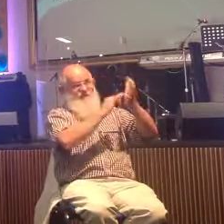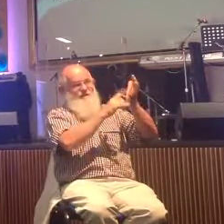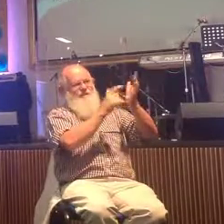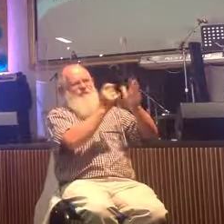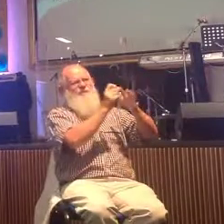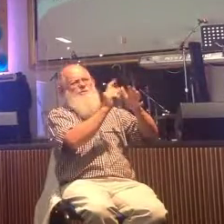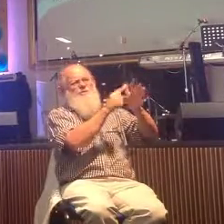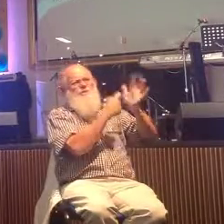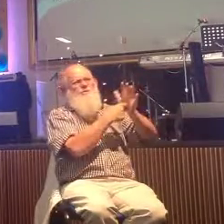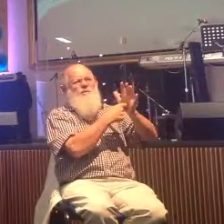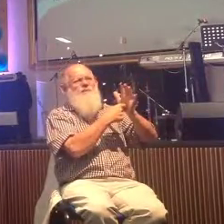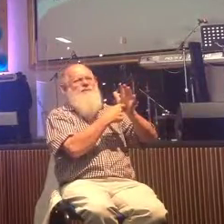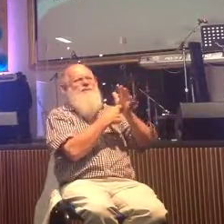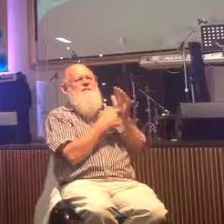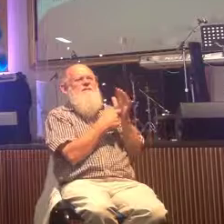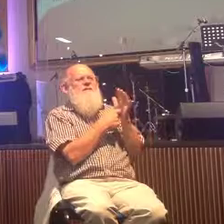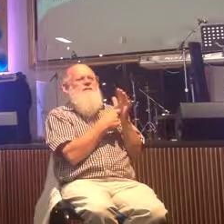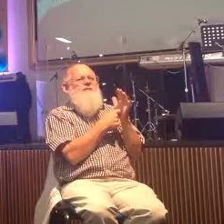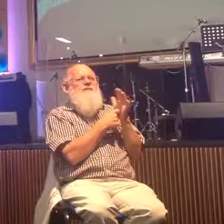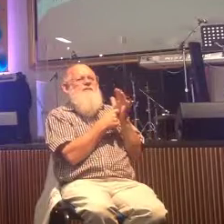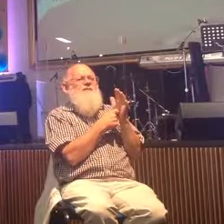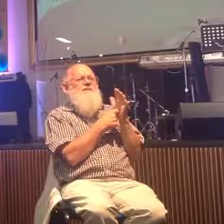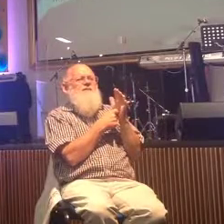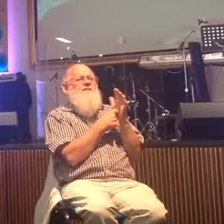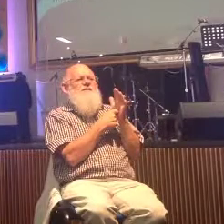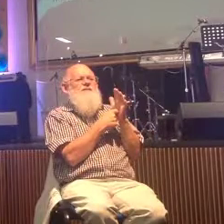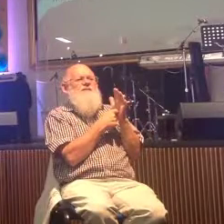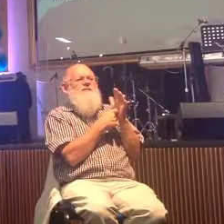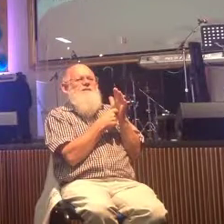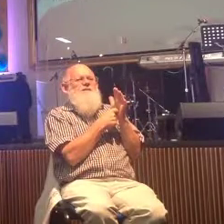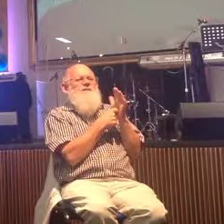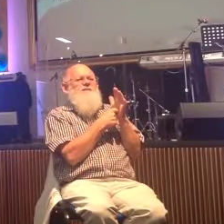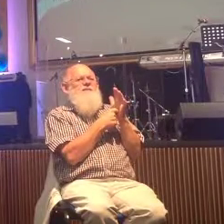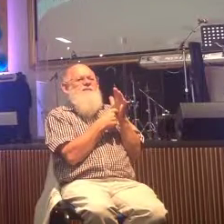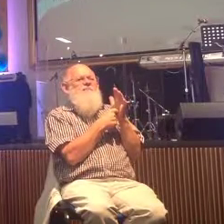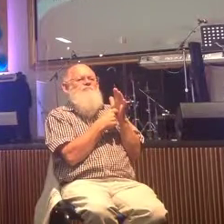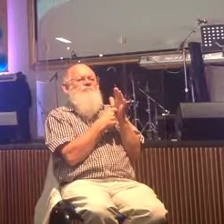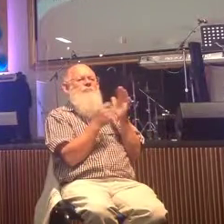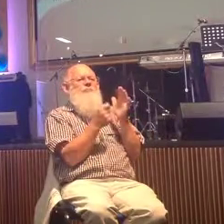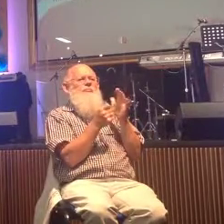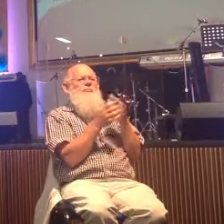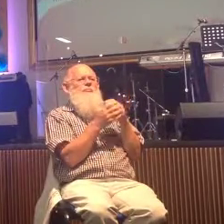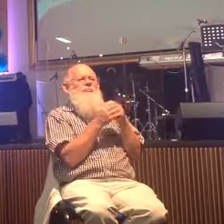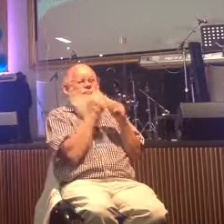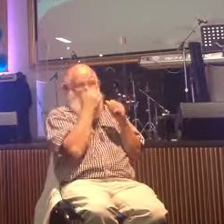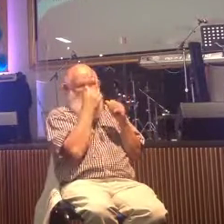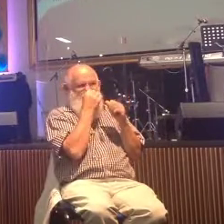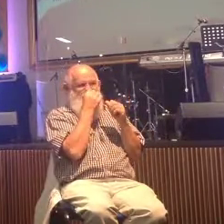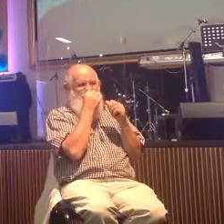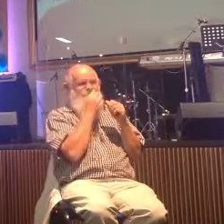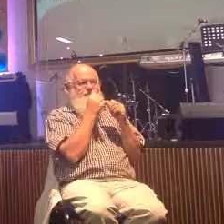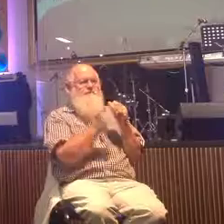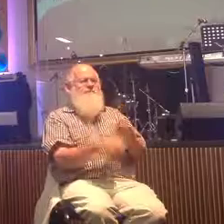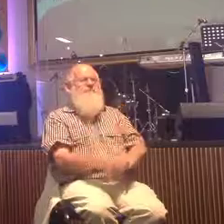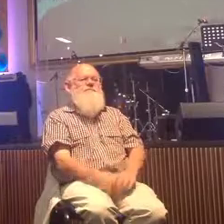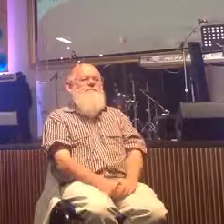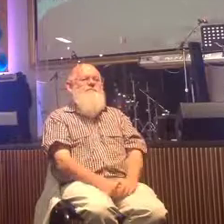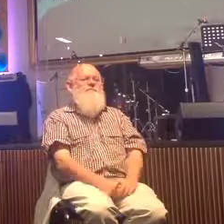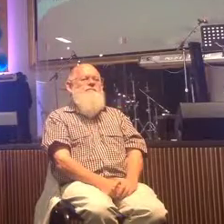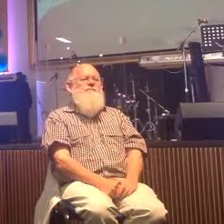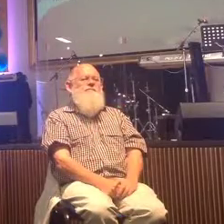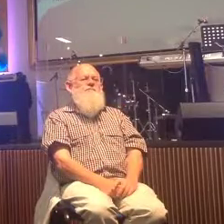that Jesus is the King. You see, worship we just had before was a real moment of progress in people's lives because it's a real moment